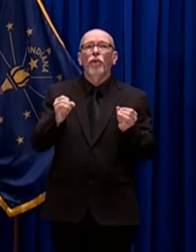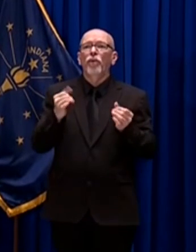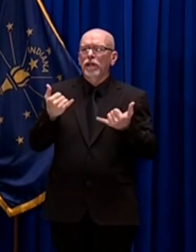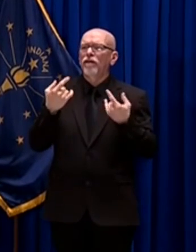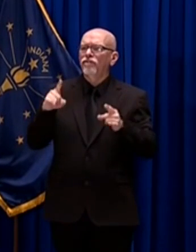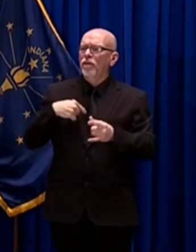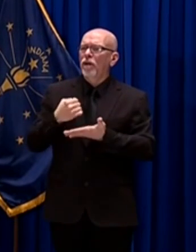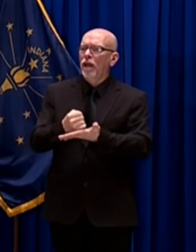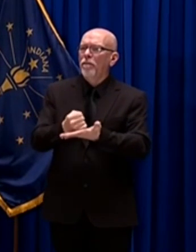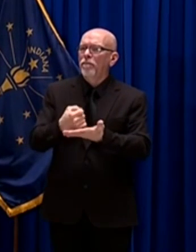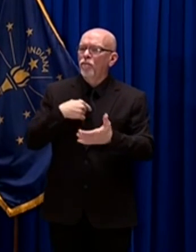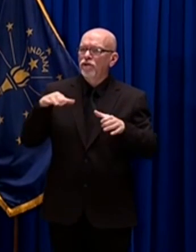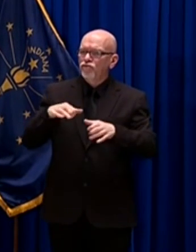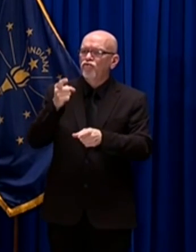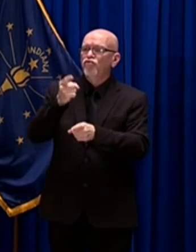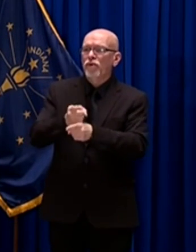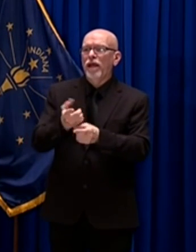And we're doing the right thing.